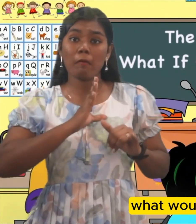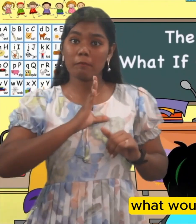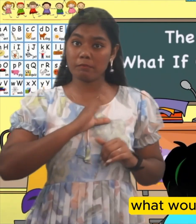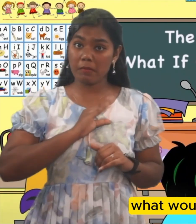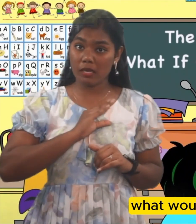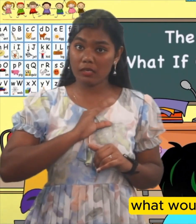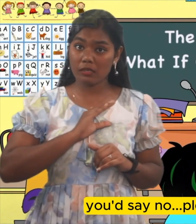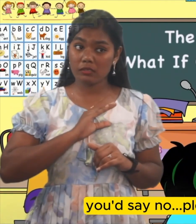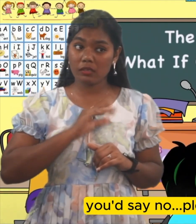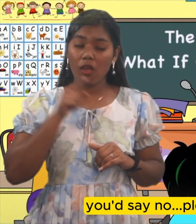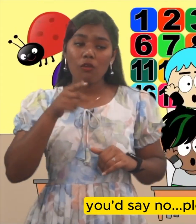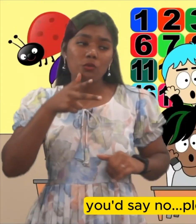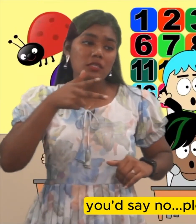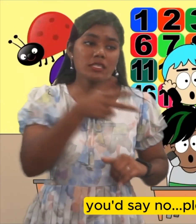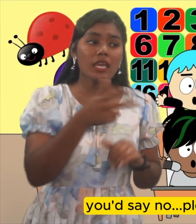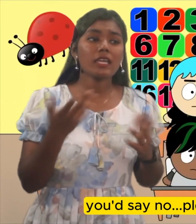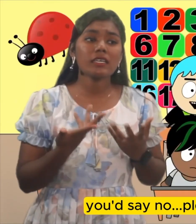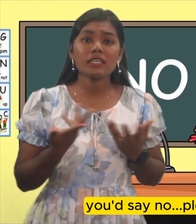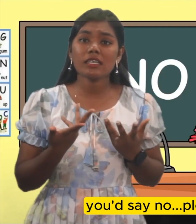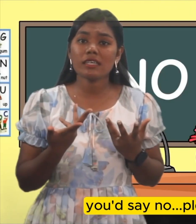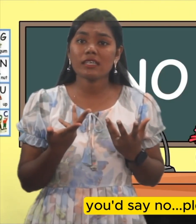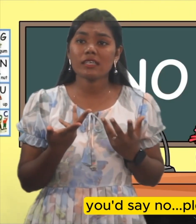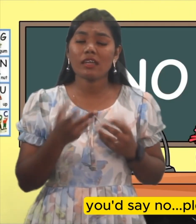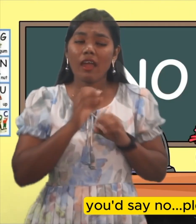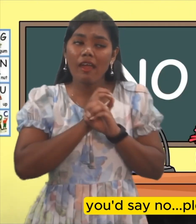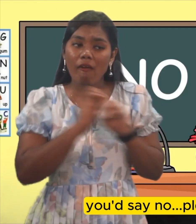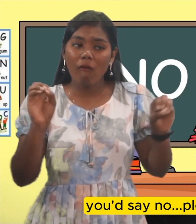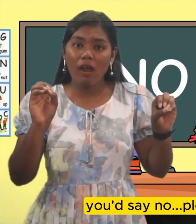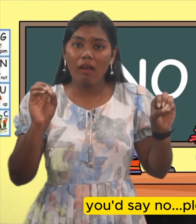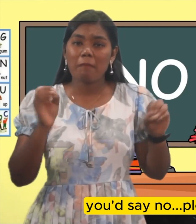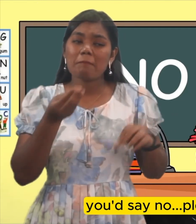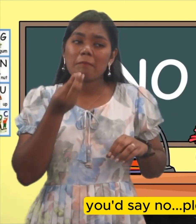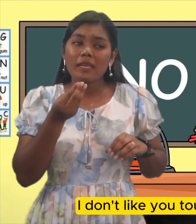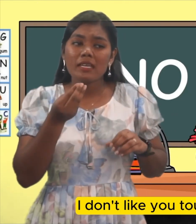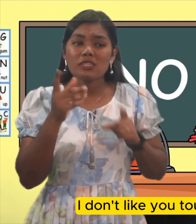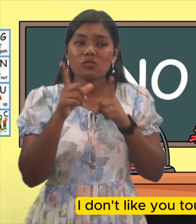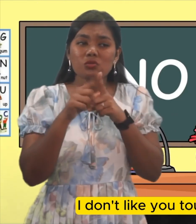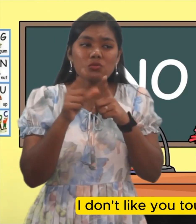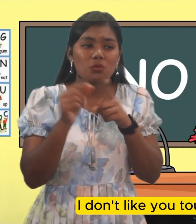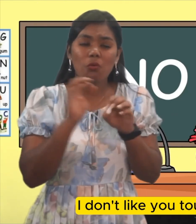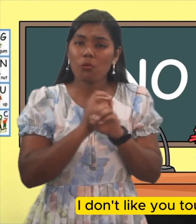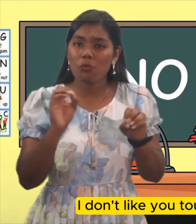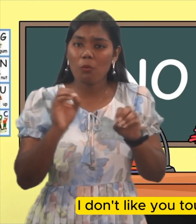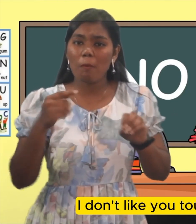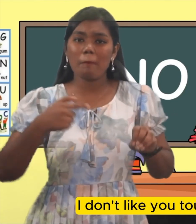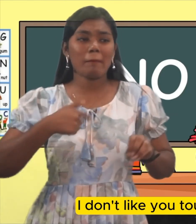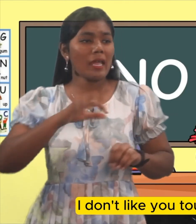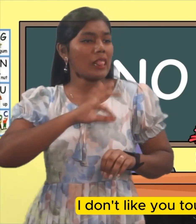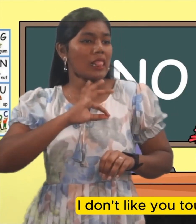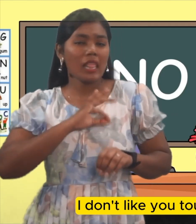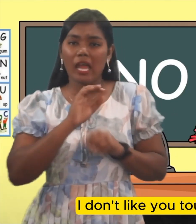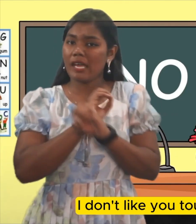say? You'd say no. No. Please don't do that. I don't like you touching me